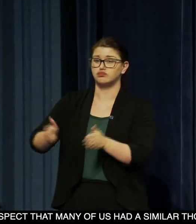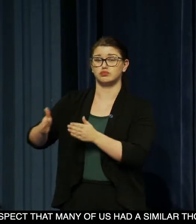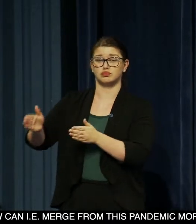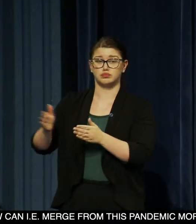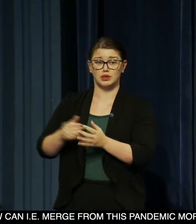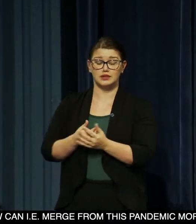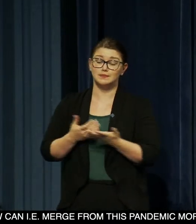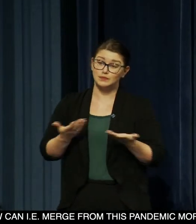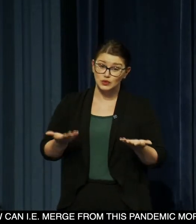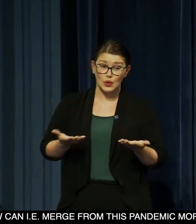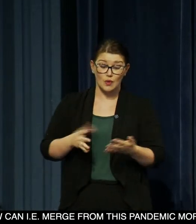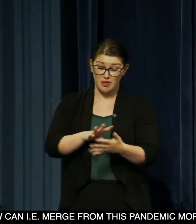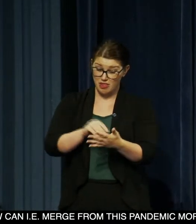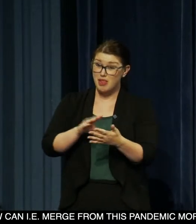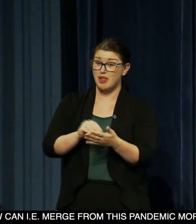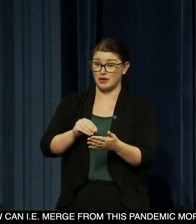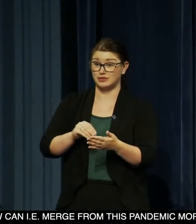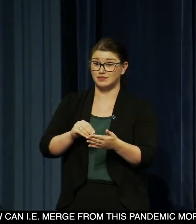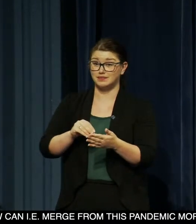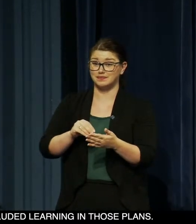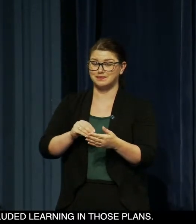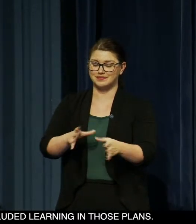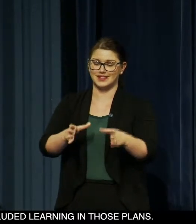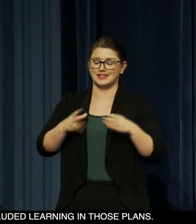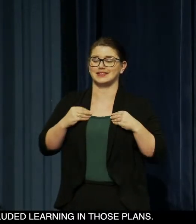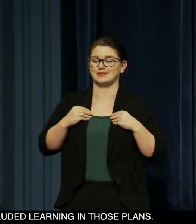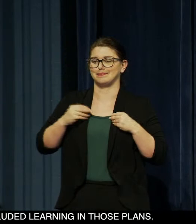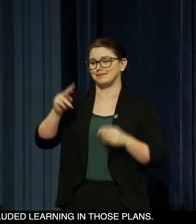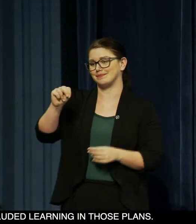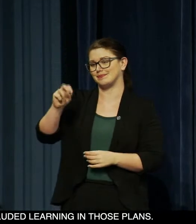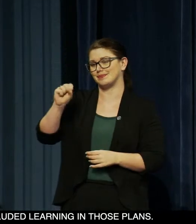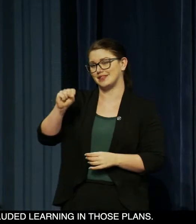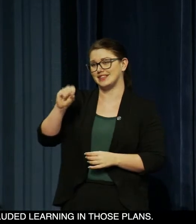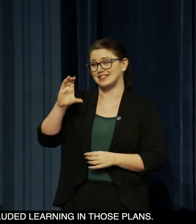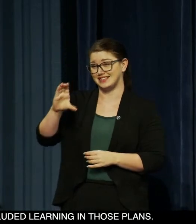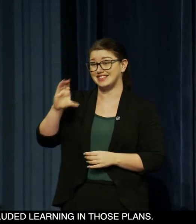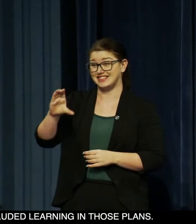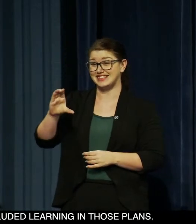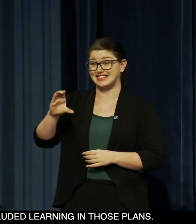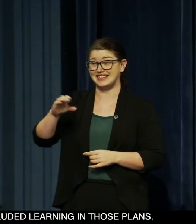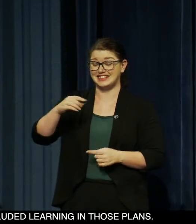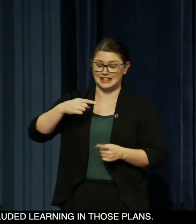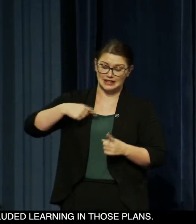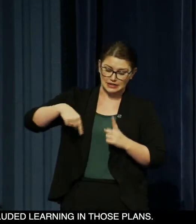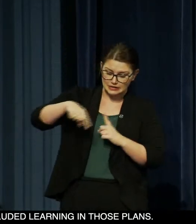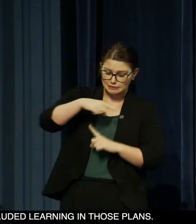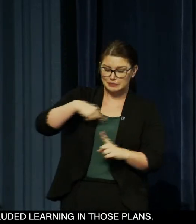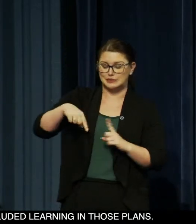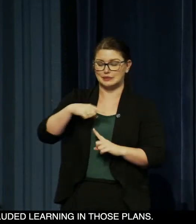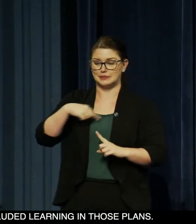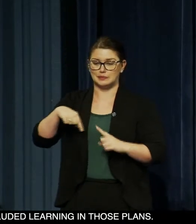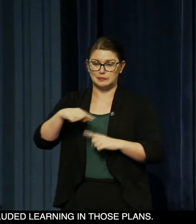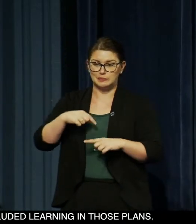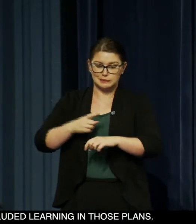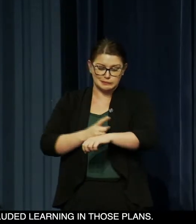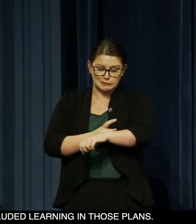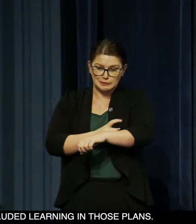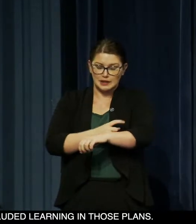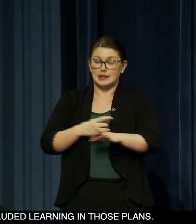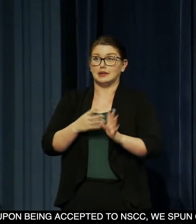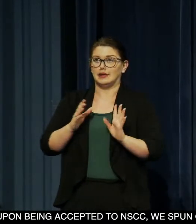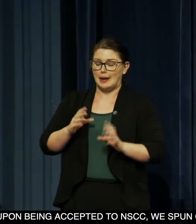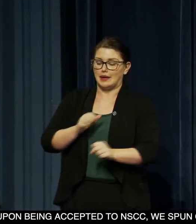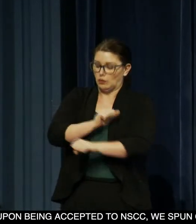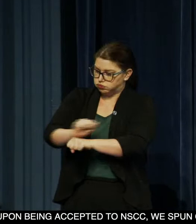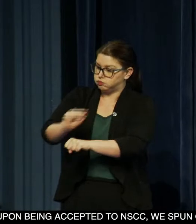plans. So upon being accepted to NSCC, we spun cocoons around ourselves. We surrounded ourselves with college